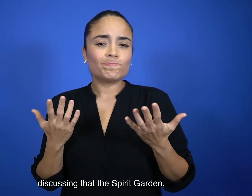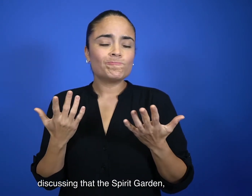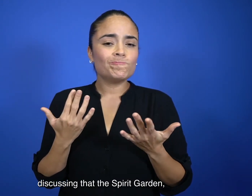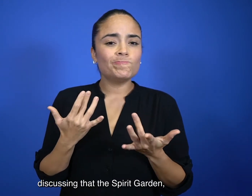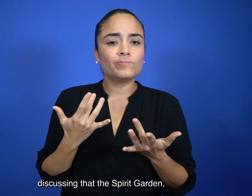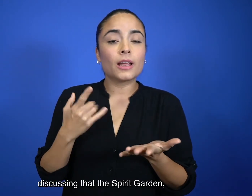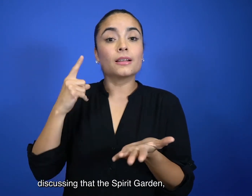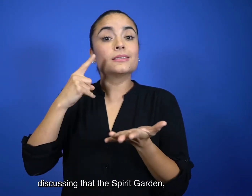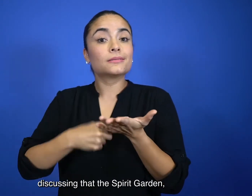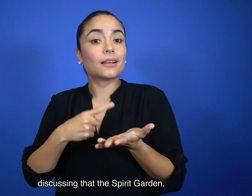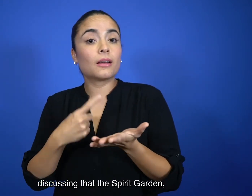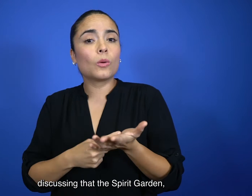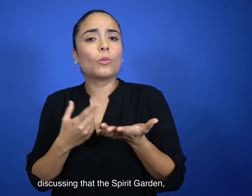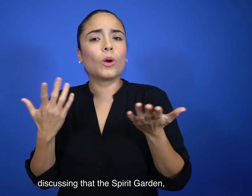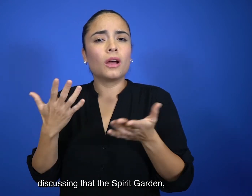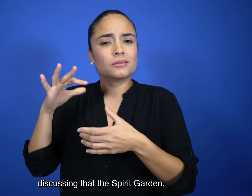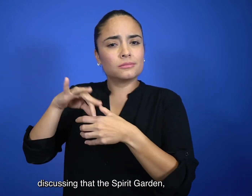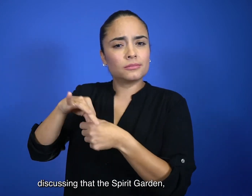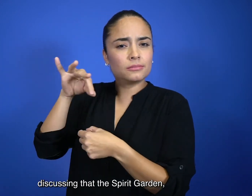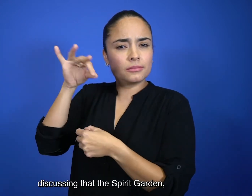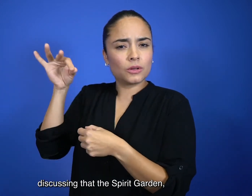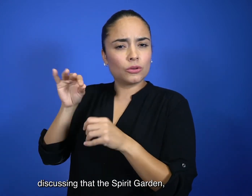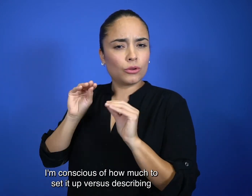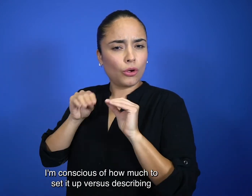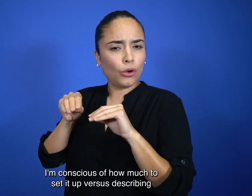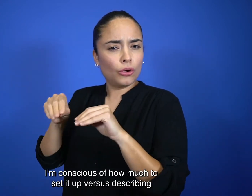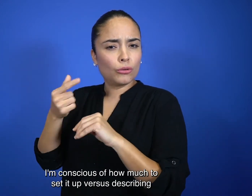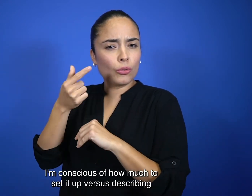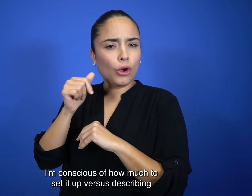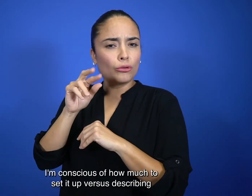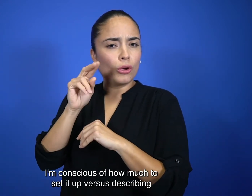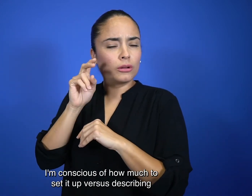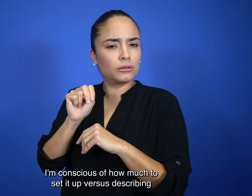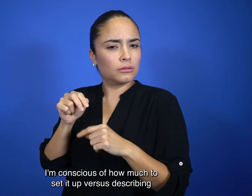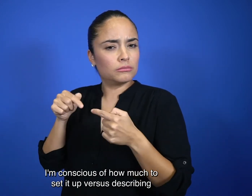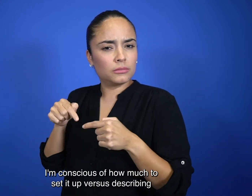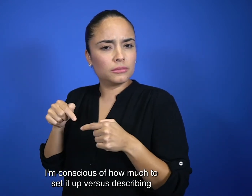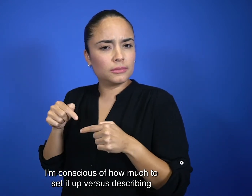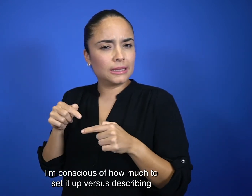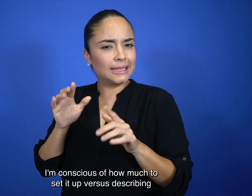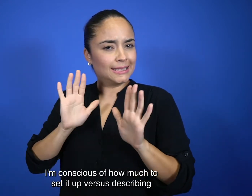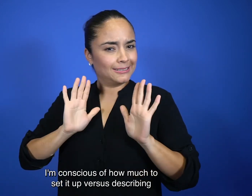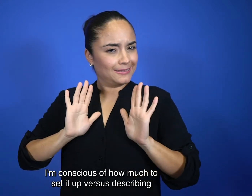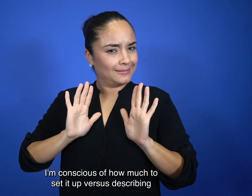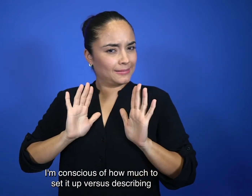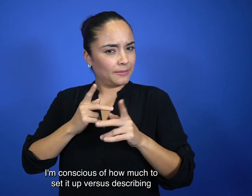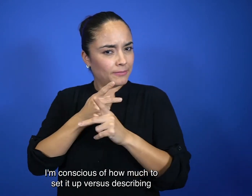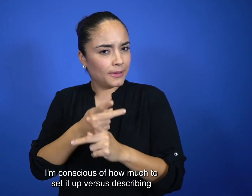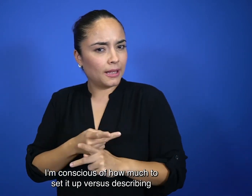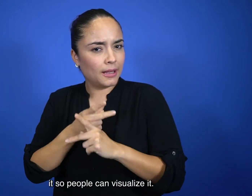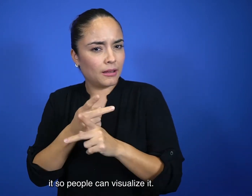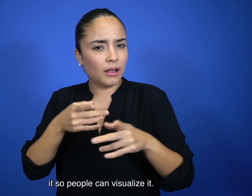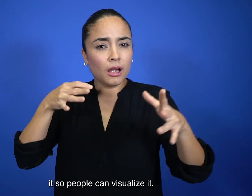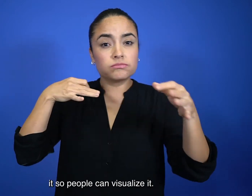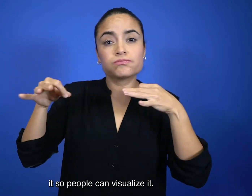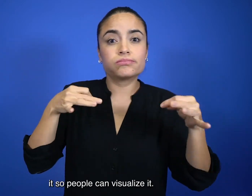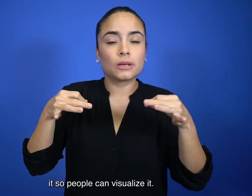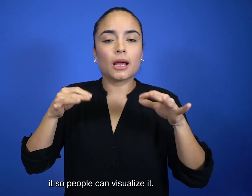discussing that the Spirit Garden, I'm conscious of how much to set it up versus describing it so people can visualize